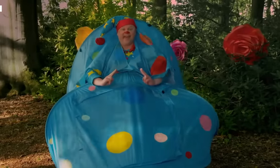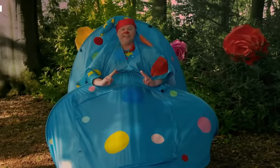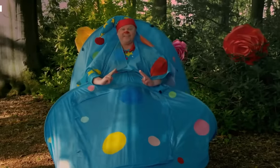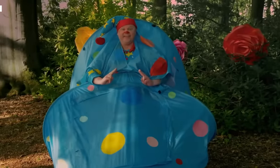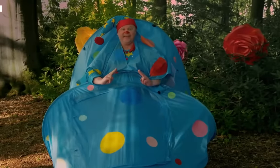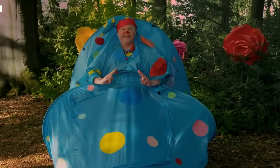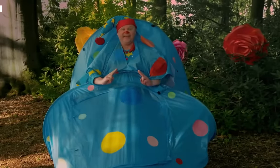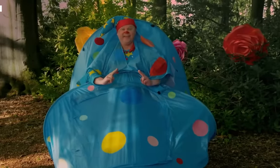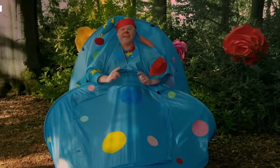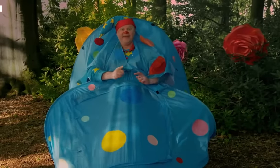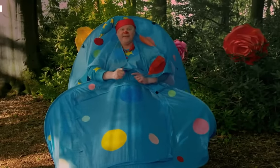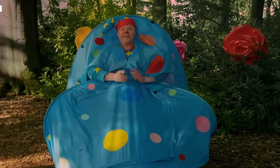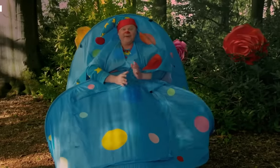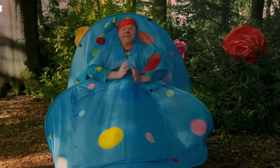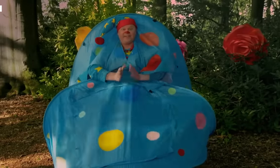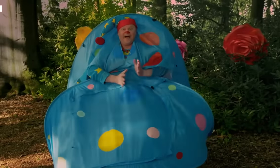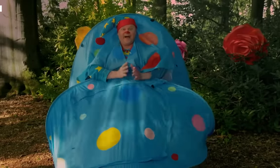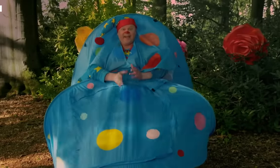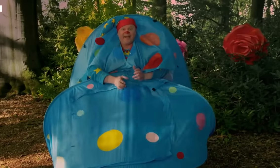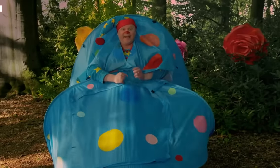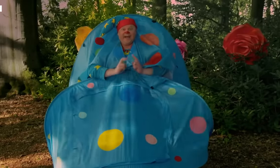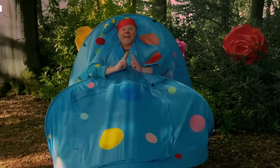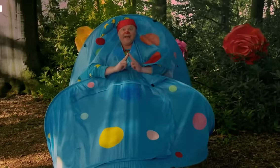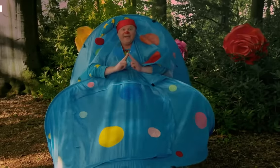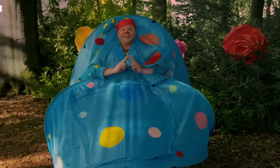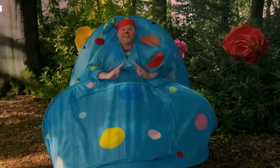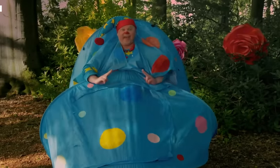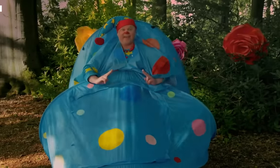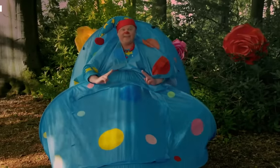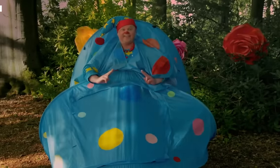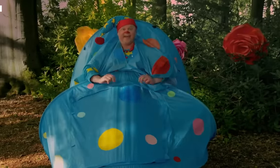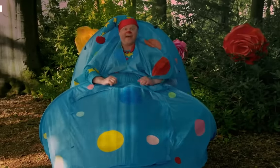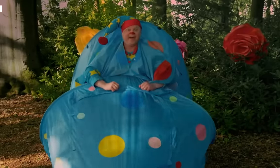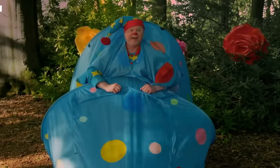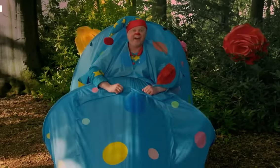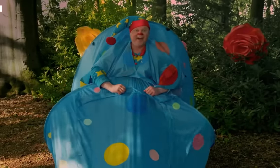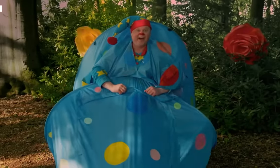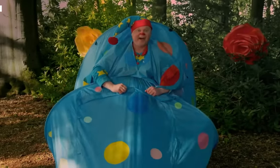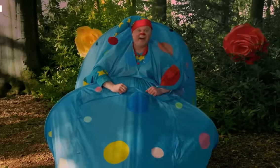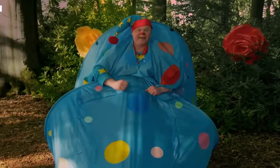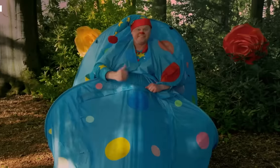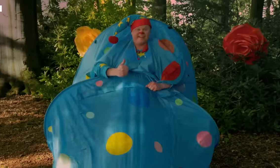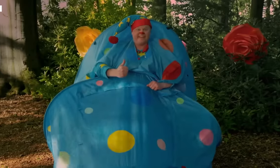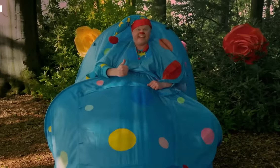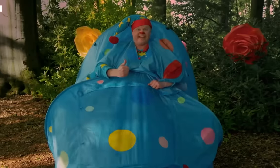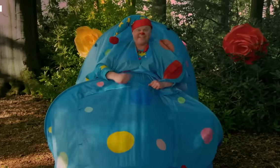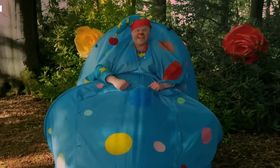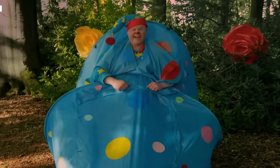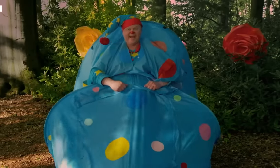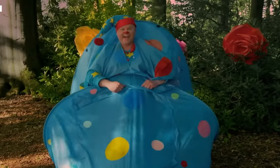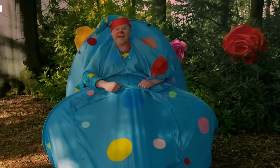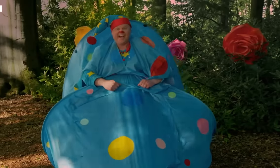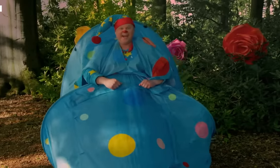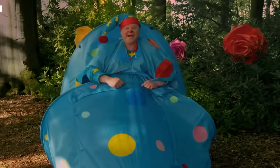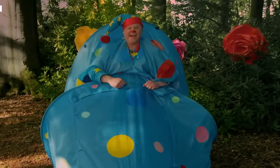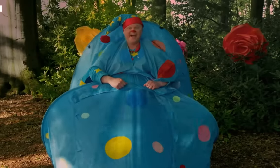Tent. You sign. Tent. Very good. Thank you,